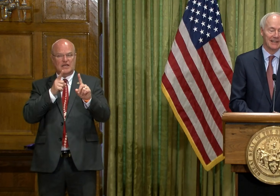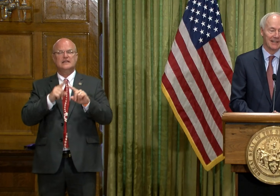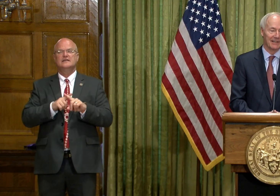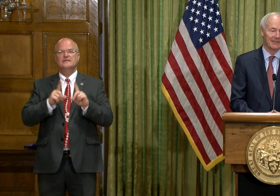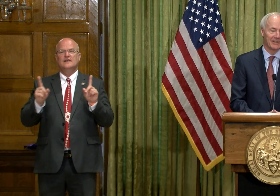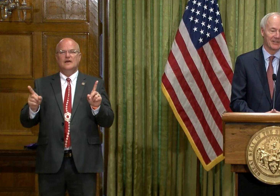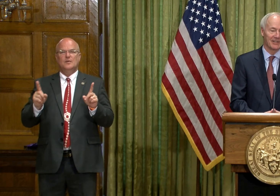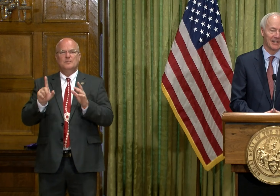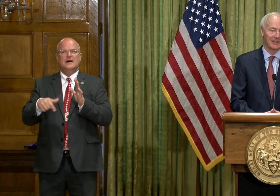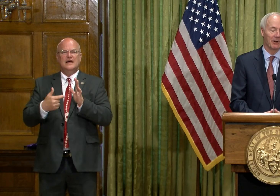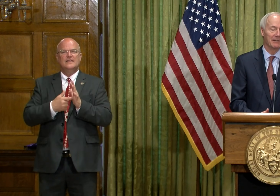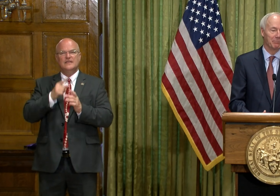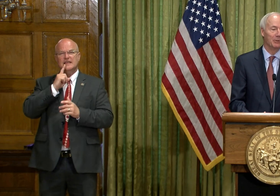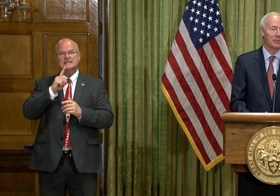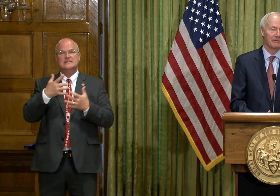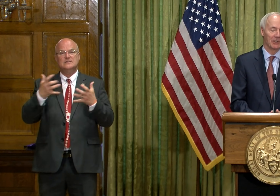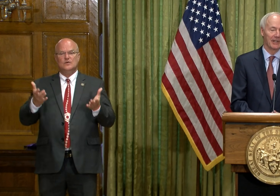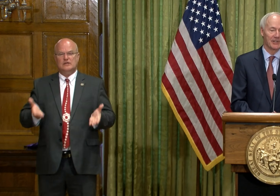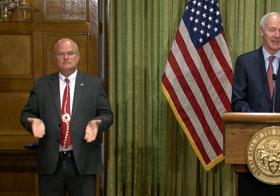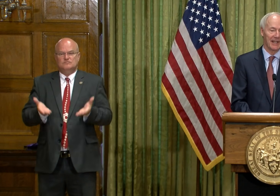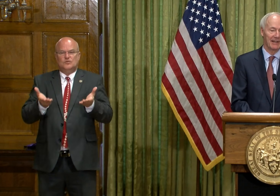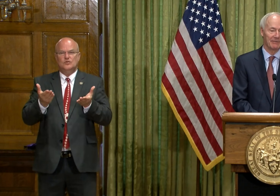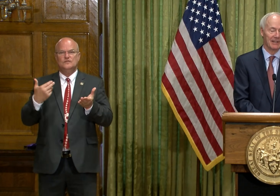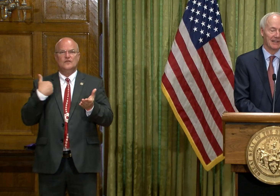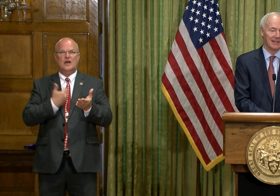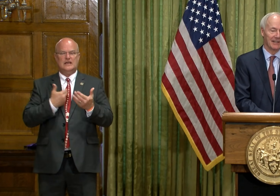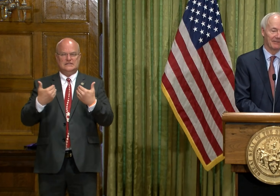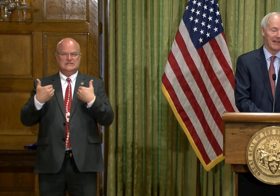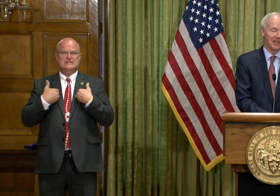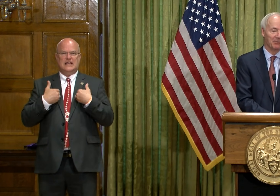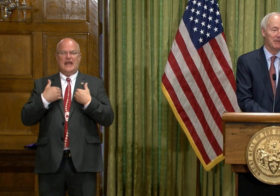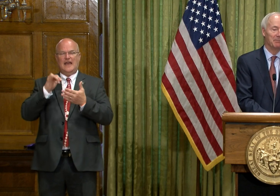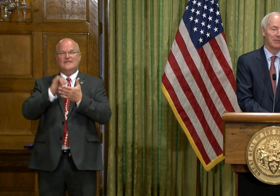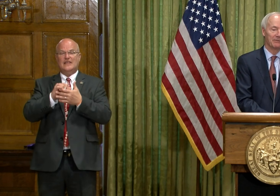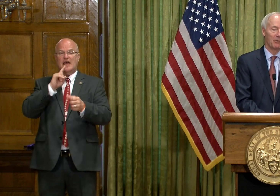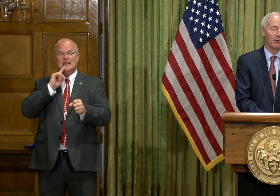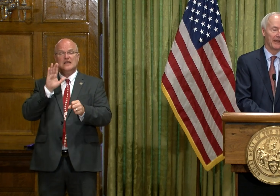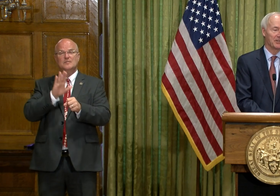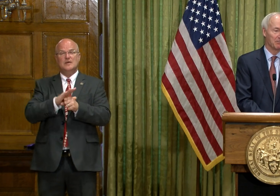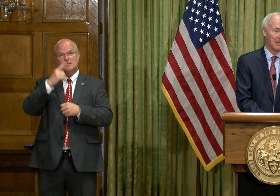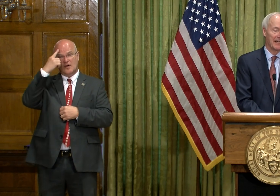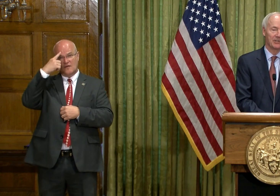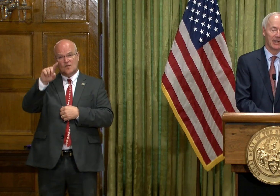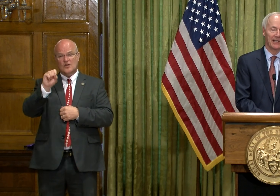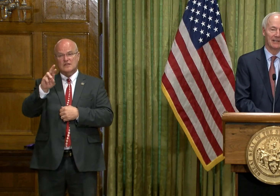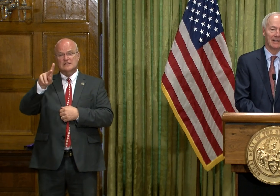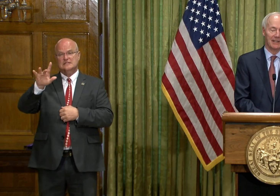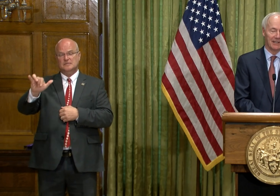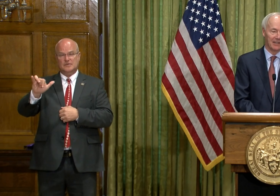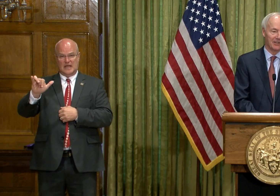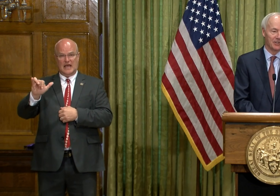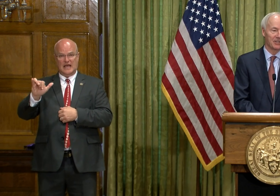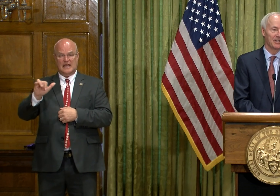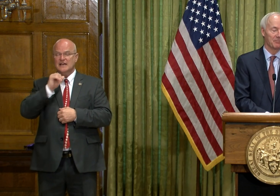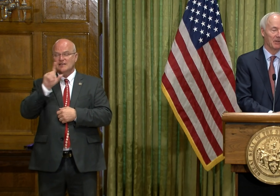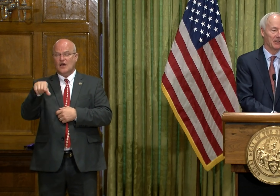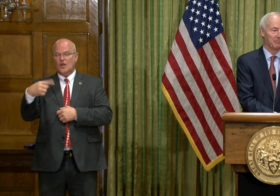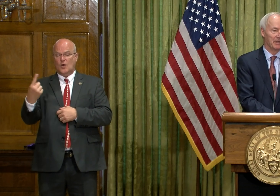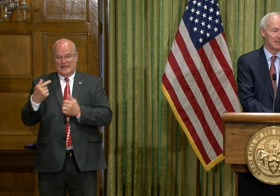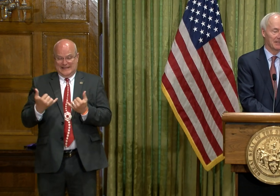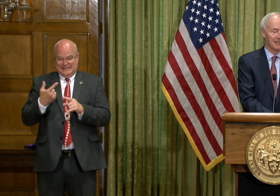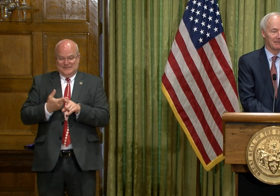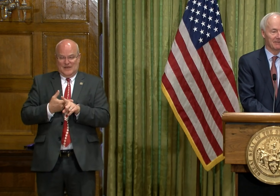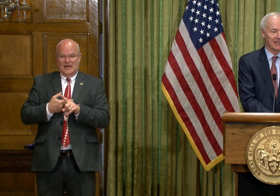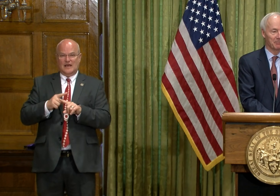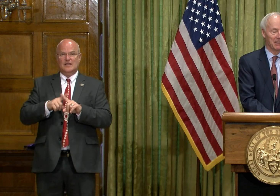But this is a great boost for us to have that commitment for that supply chain, not just this